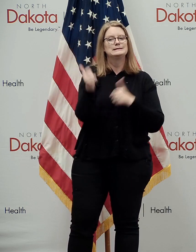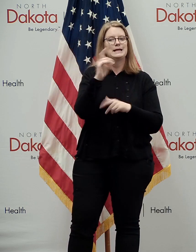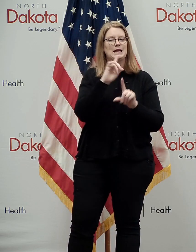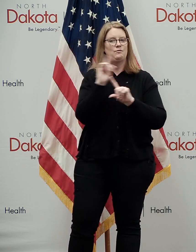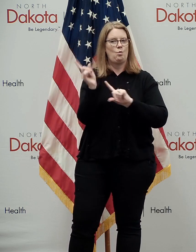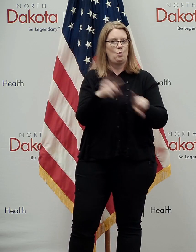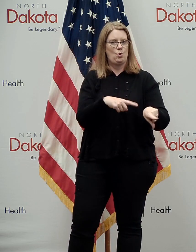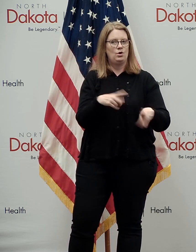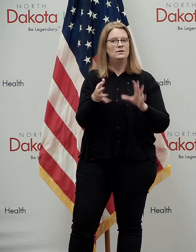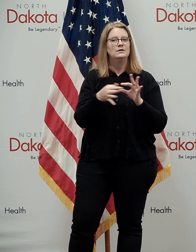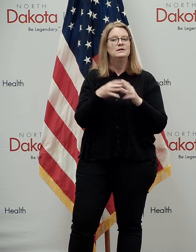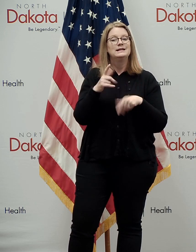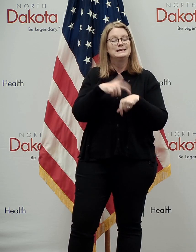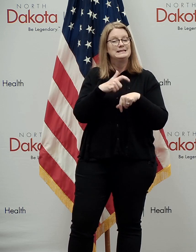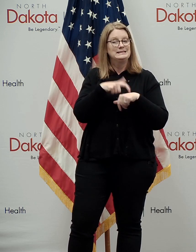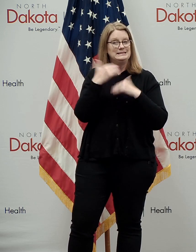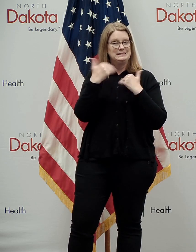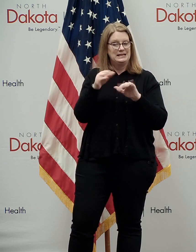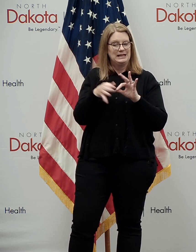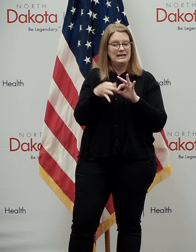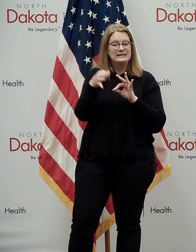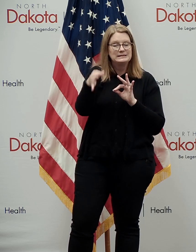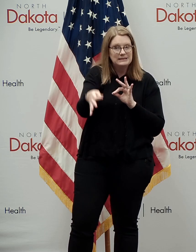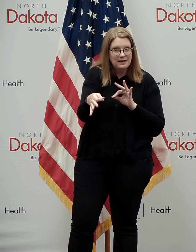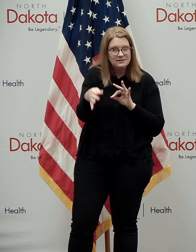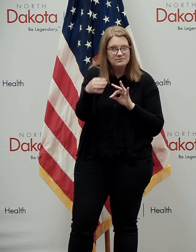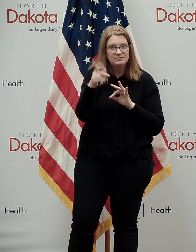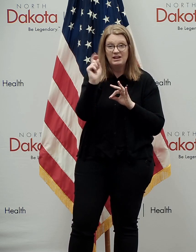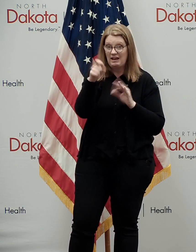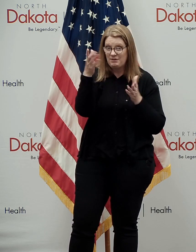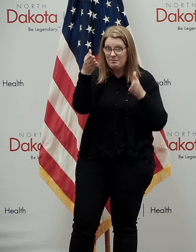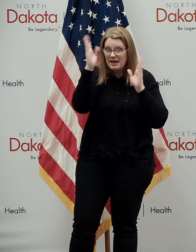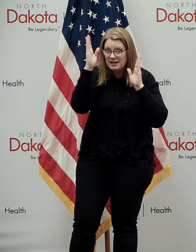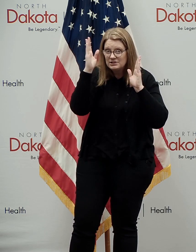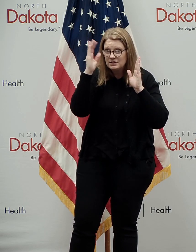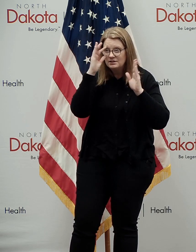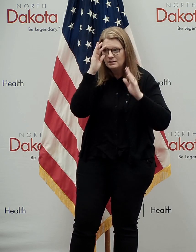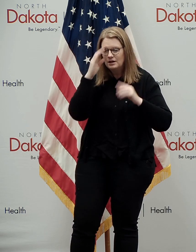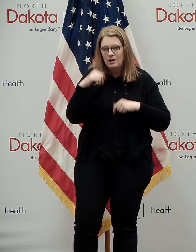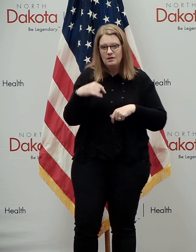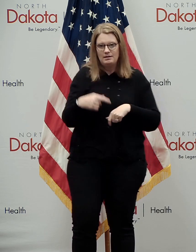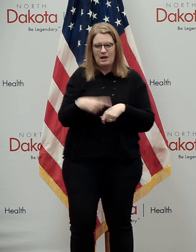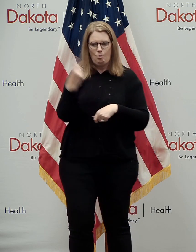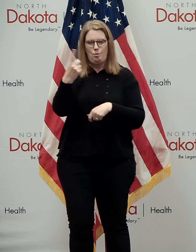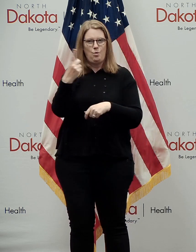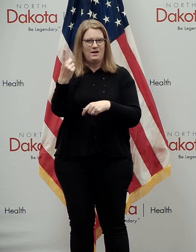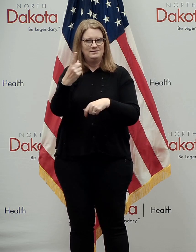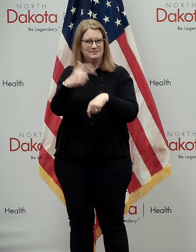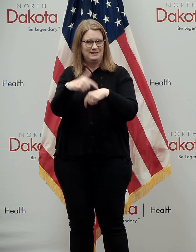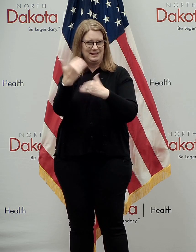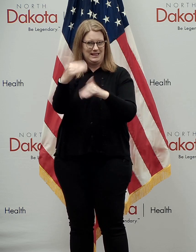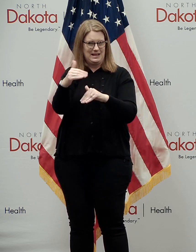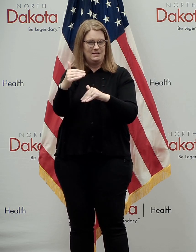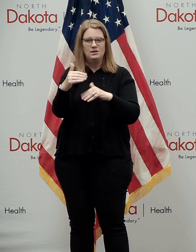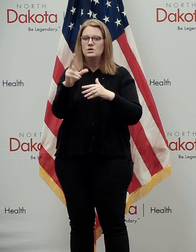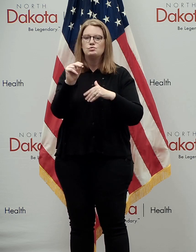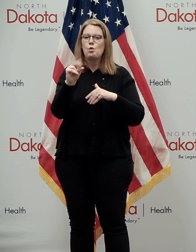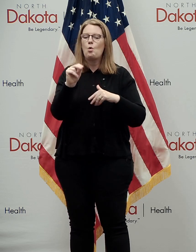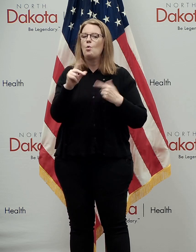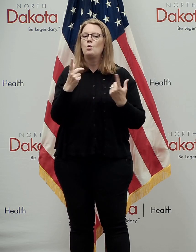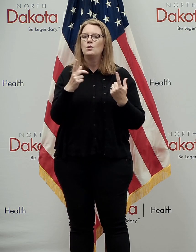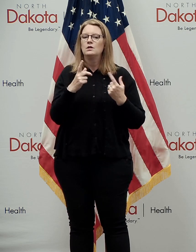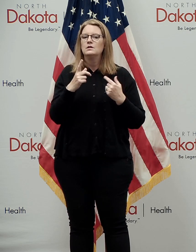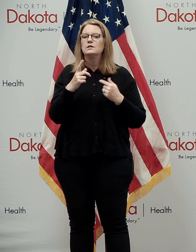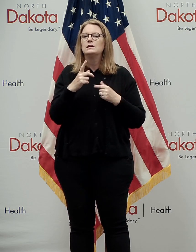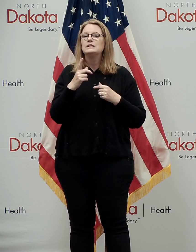today extends the deadline, but you'll need to pay attention, because rather than just one deadline, the deadlines are phased based